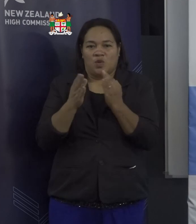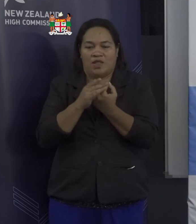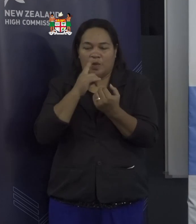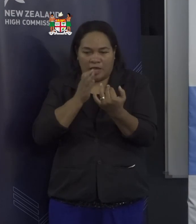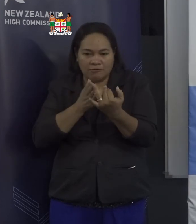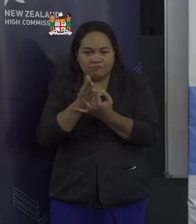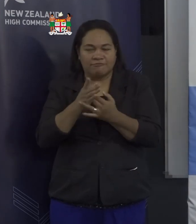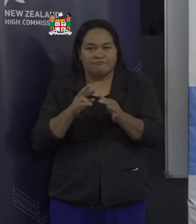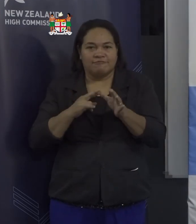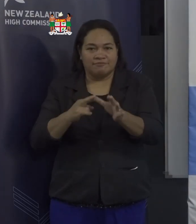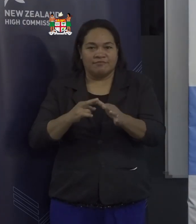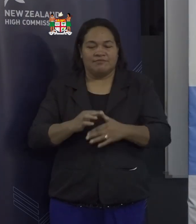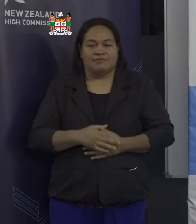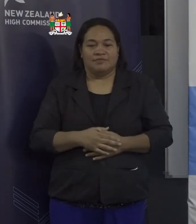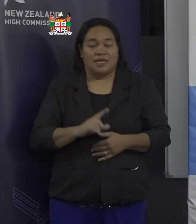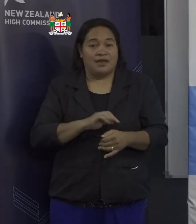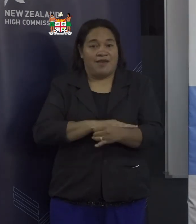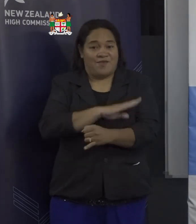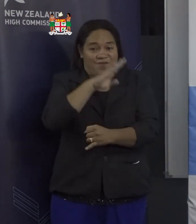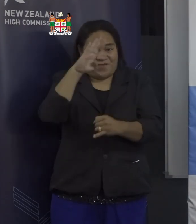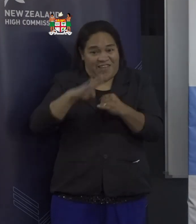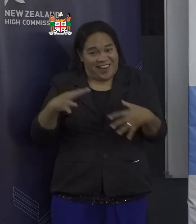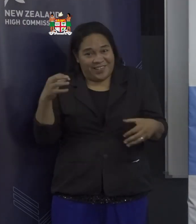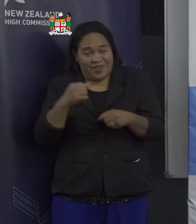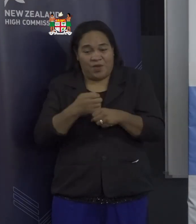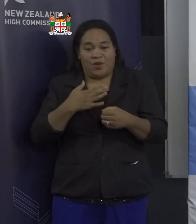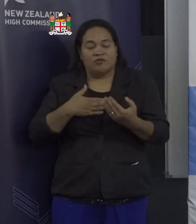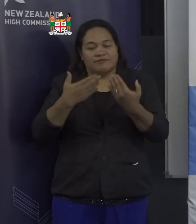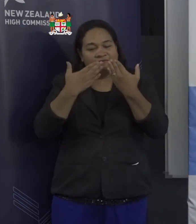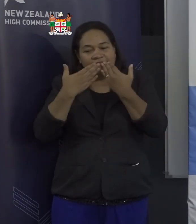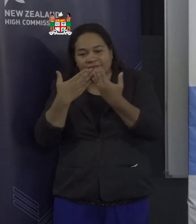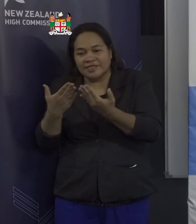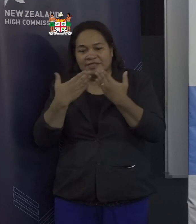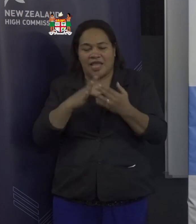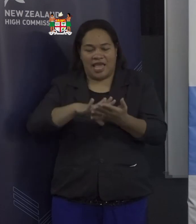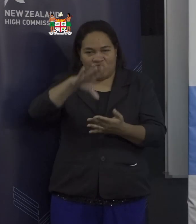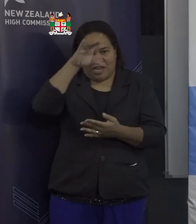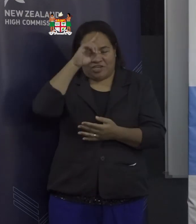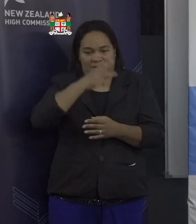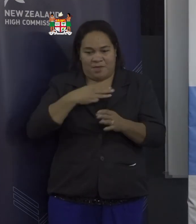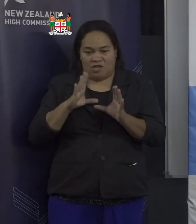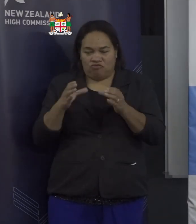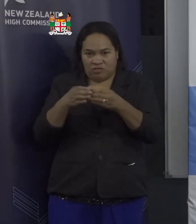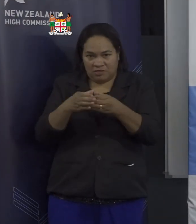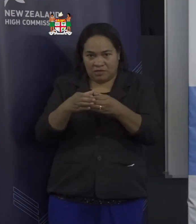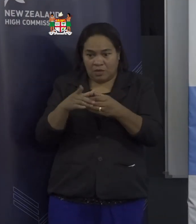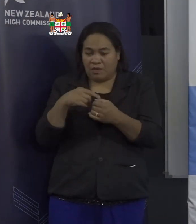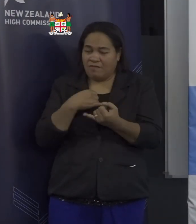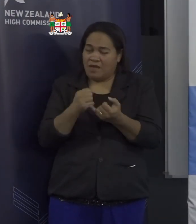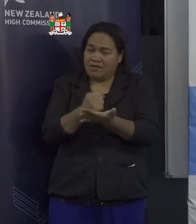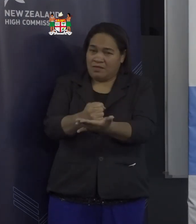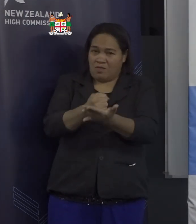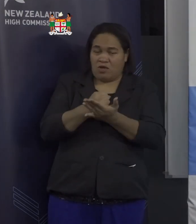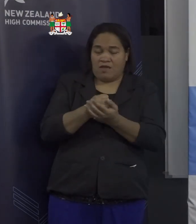responses. Finally, I would like to offer another vote of thanks to the Education Ministry, who has been extremely supportive and